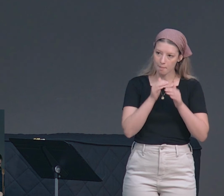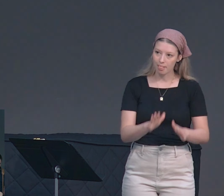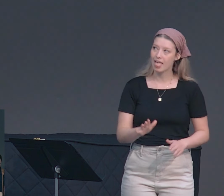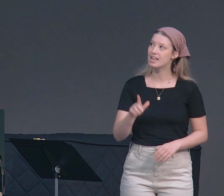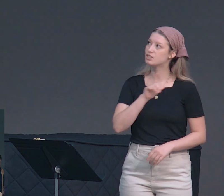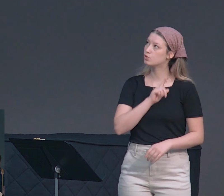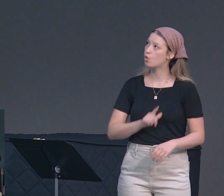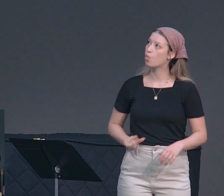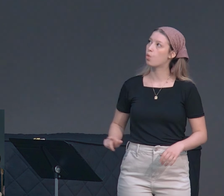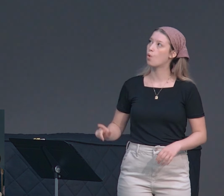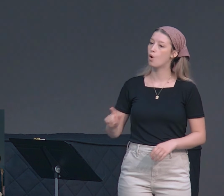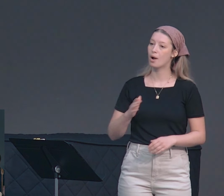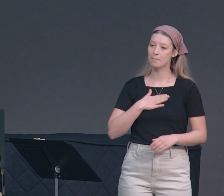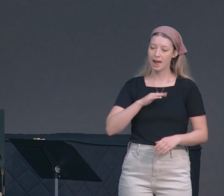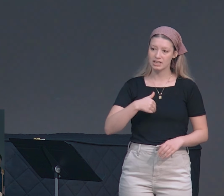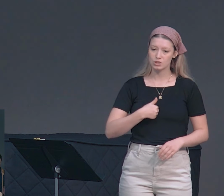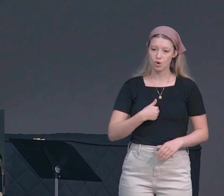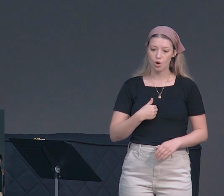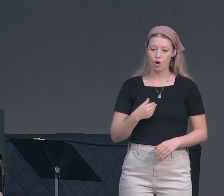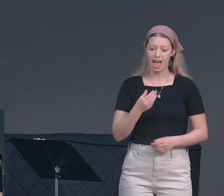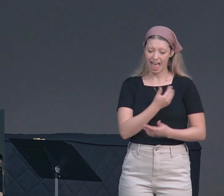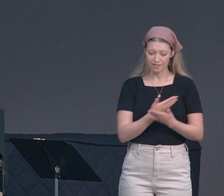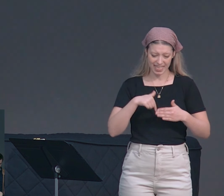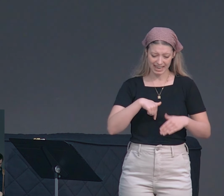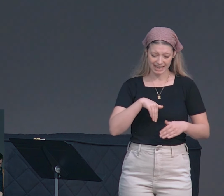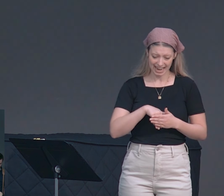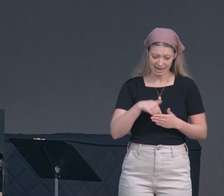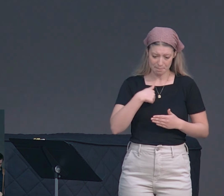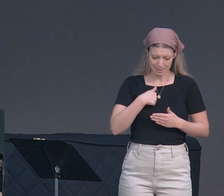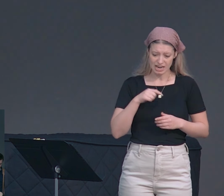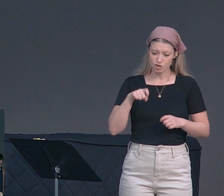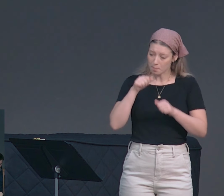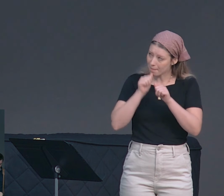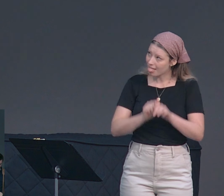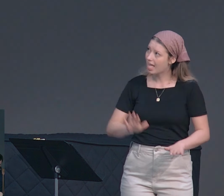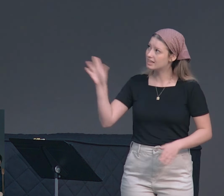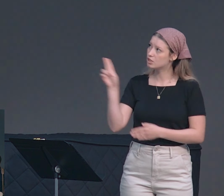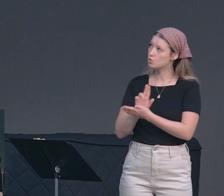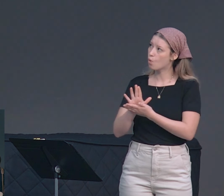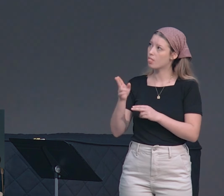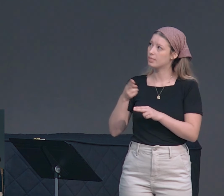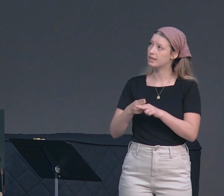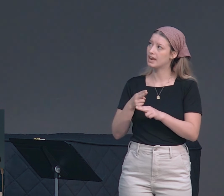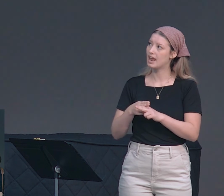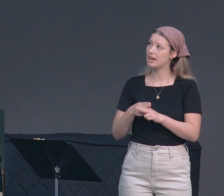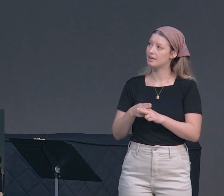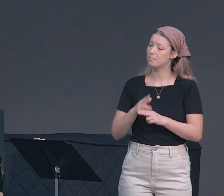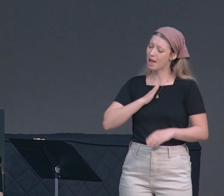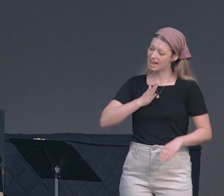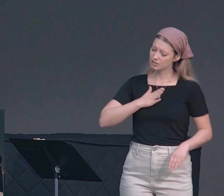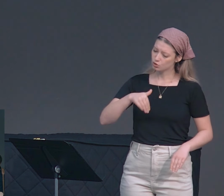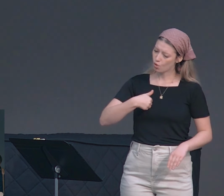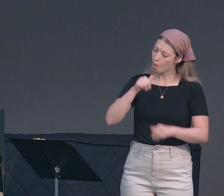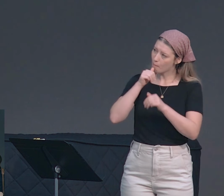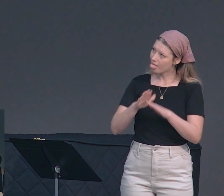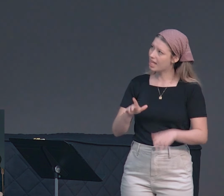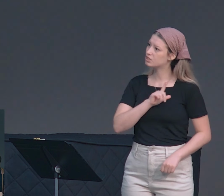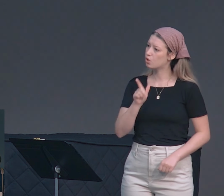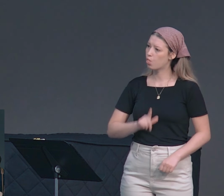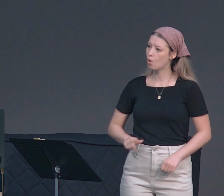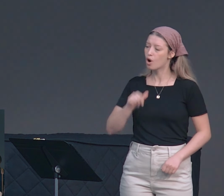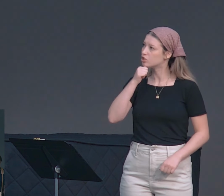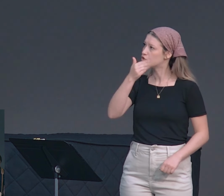O my soul, and all that is within me. Bless his holy name. Bless the Lord, O my soul, and forget not